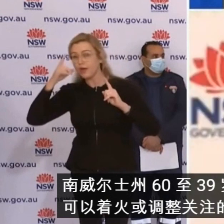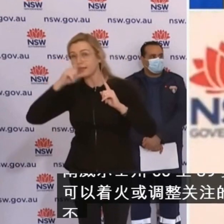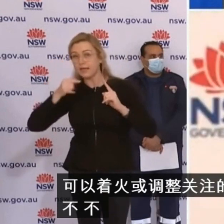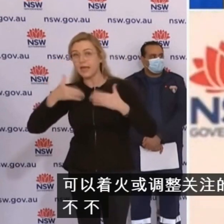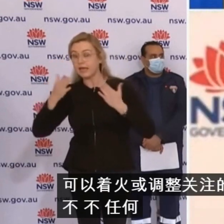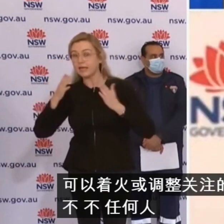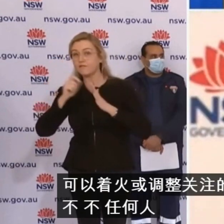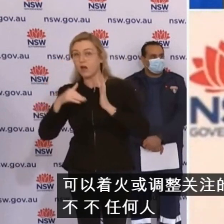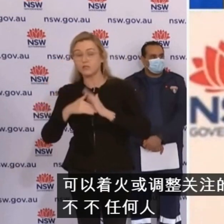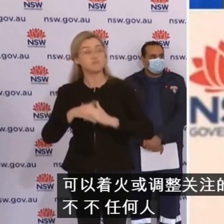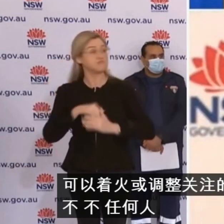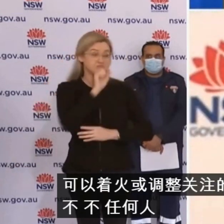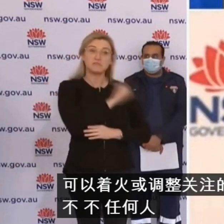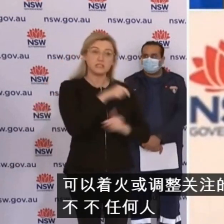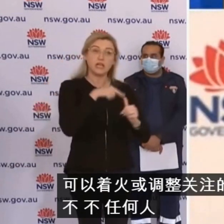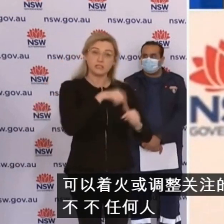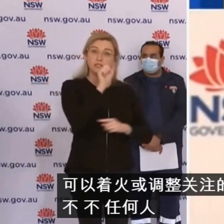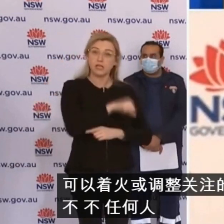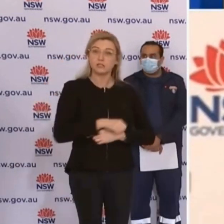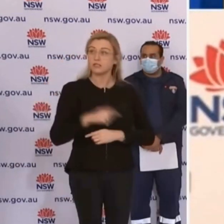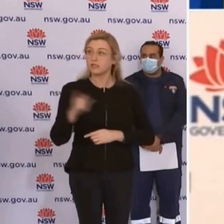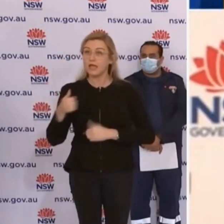concern? No, anybody. Yeah, absolutely.